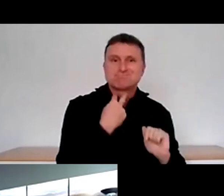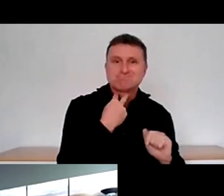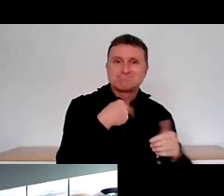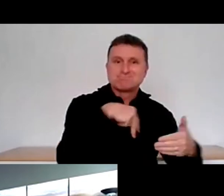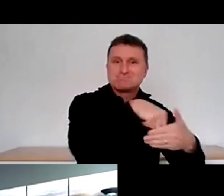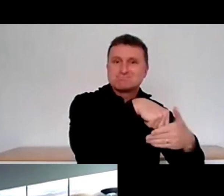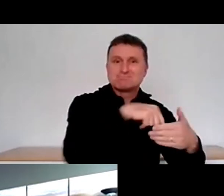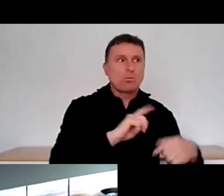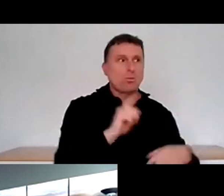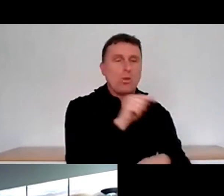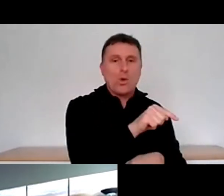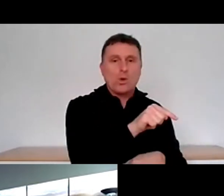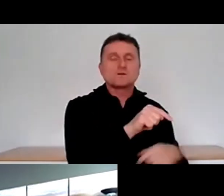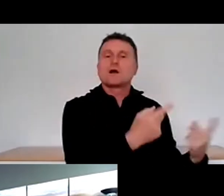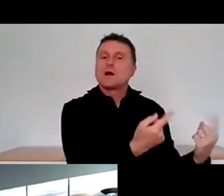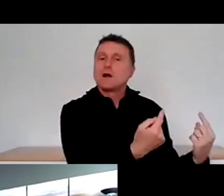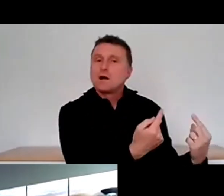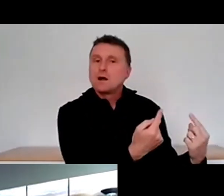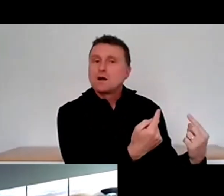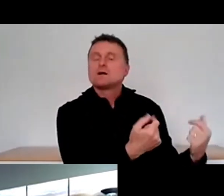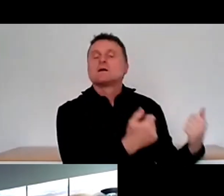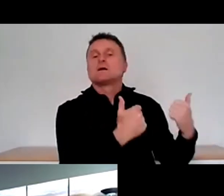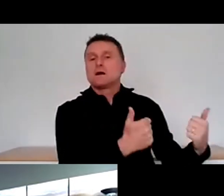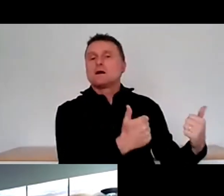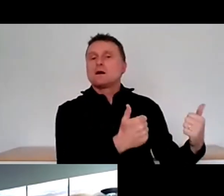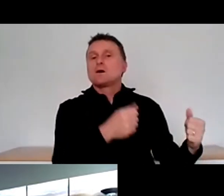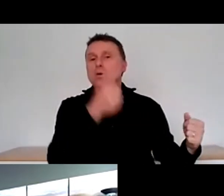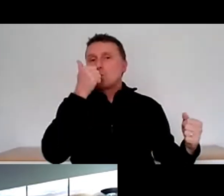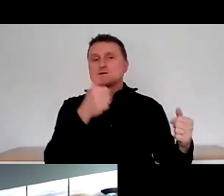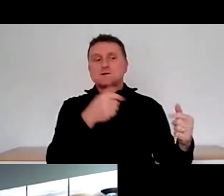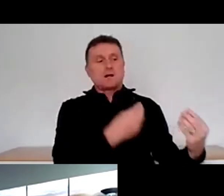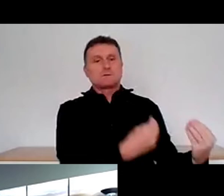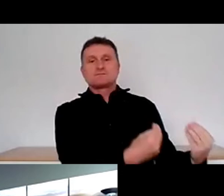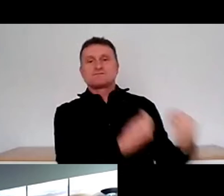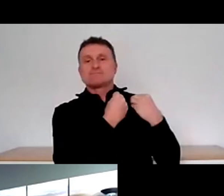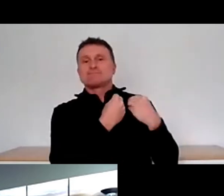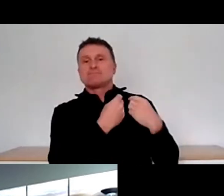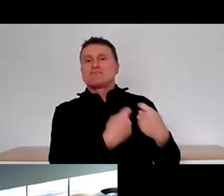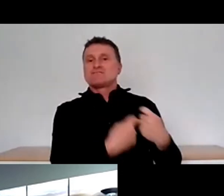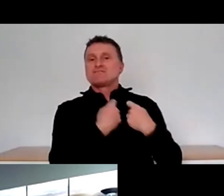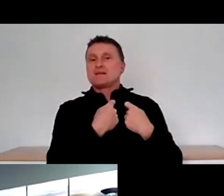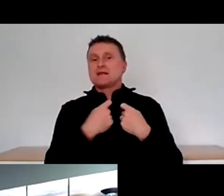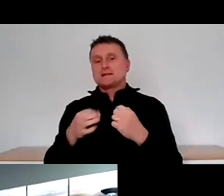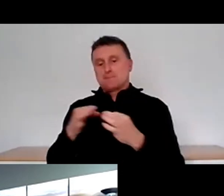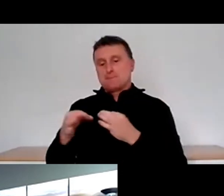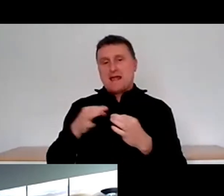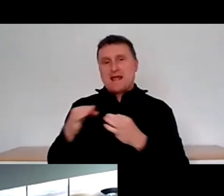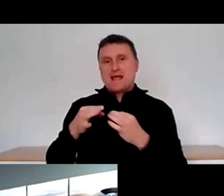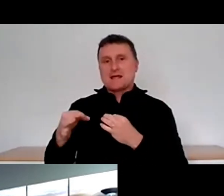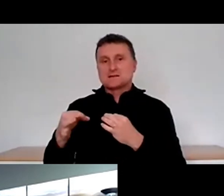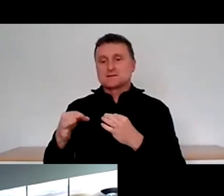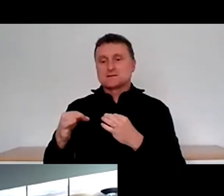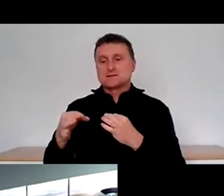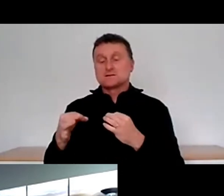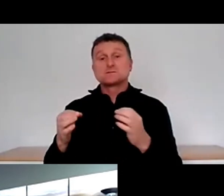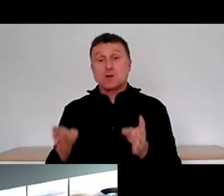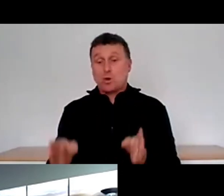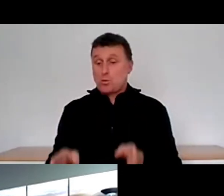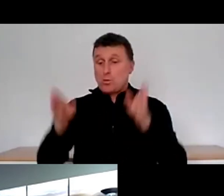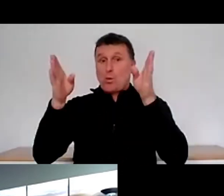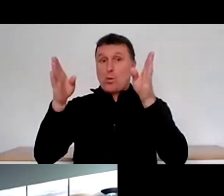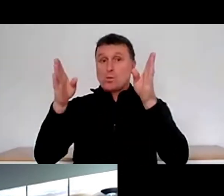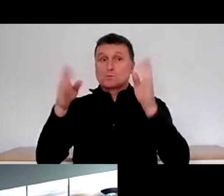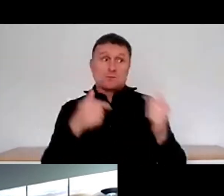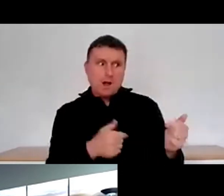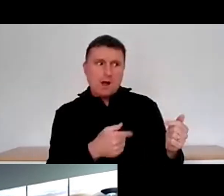here. And that room, we're going to put 4 walls around it, and that room's job is to be a non-enforceable standard. And then we'll see if that works,